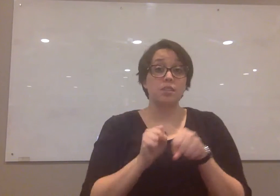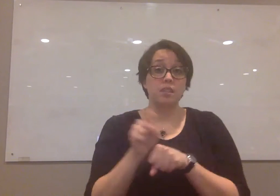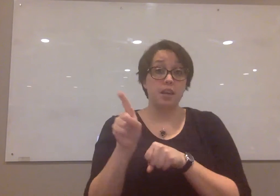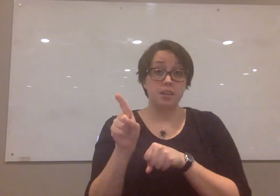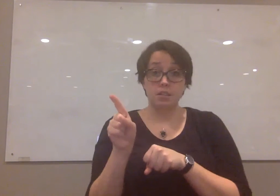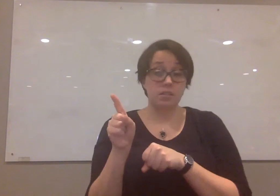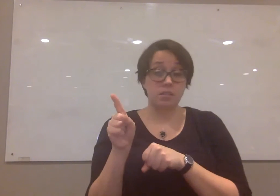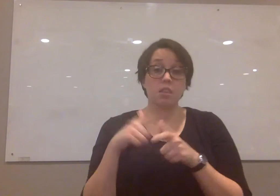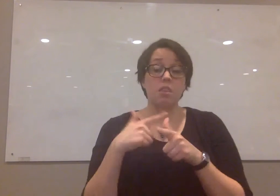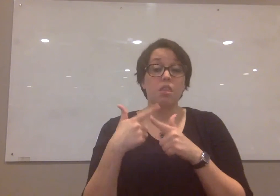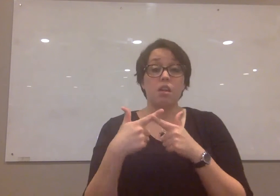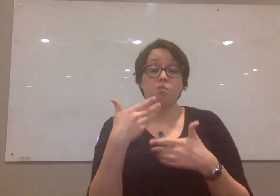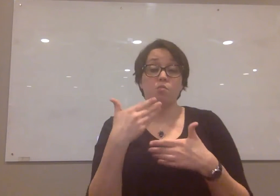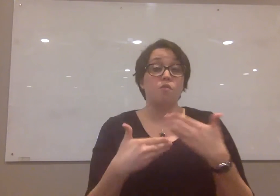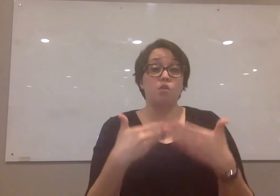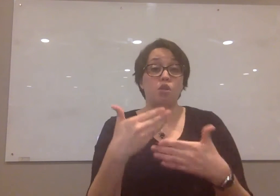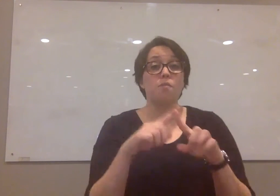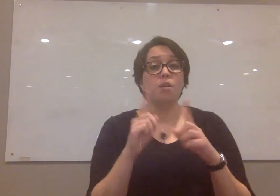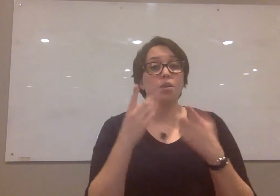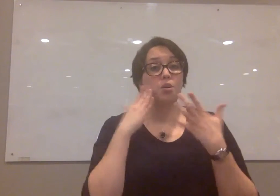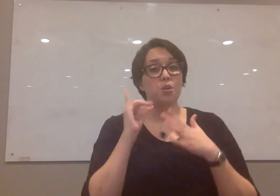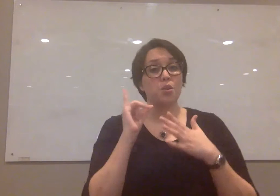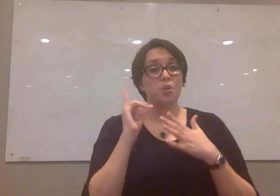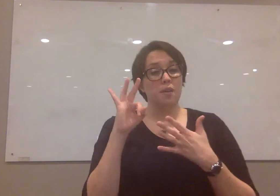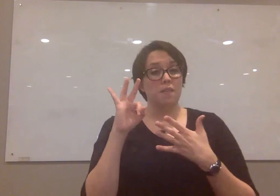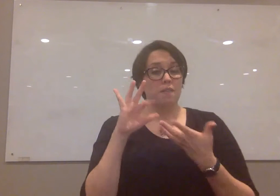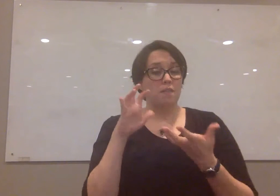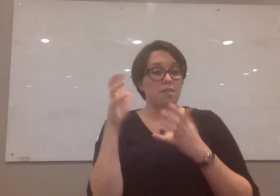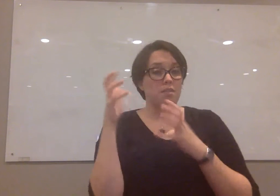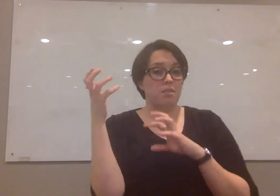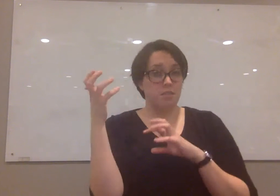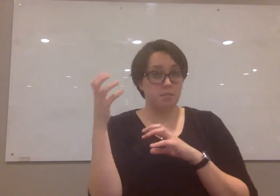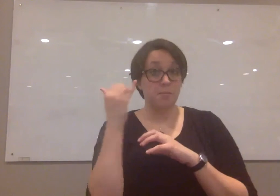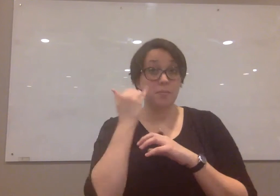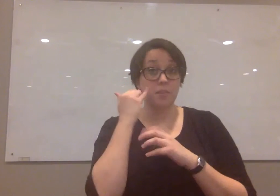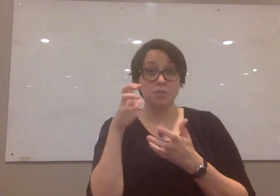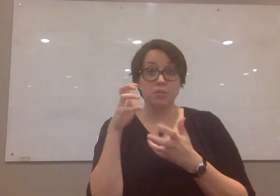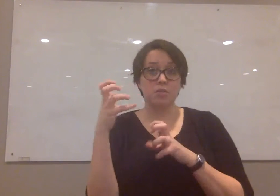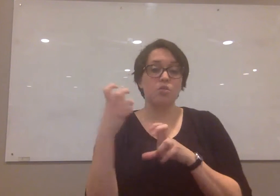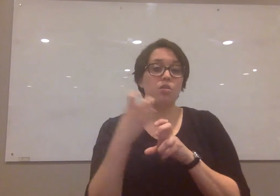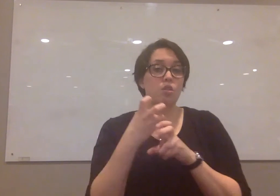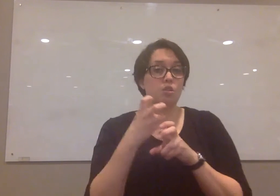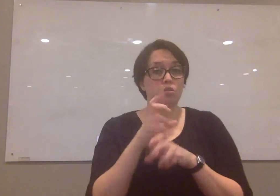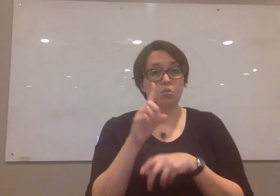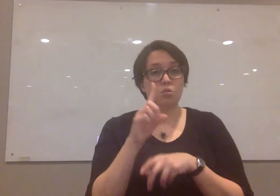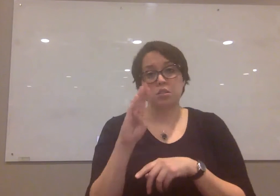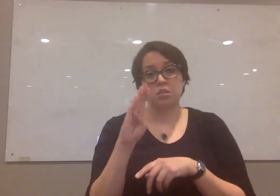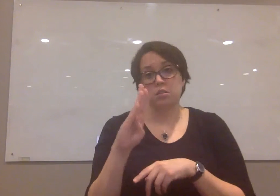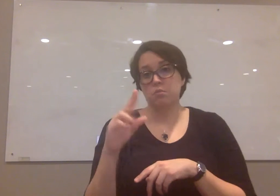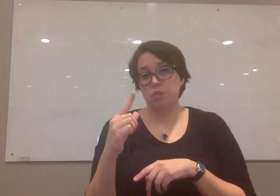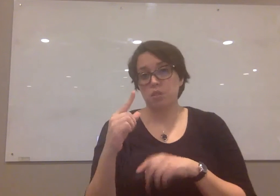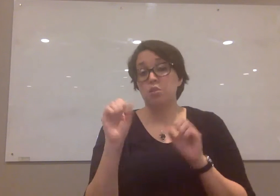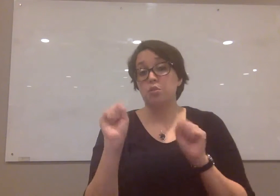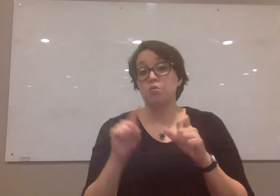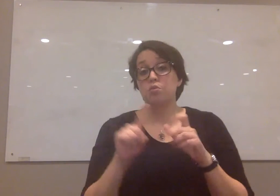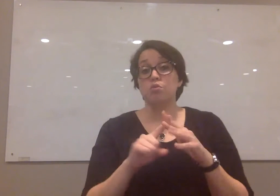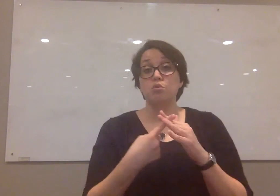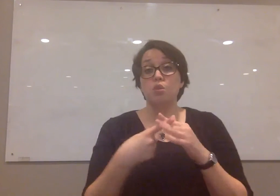on, means you don't know if you screwed up, and if you screwed up, it is very hard to debug. Like you have to start adding in code to try to read